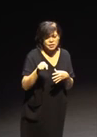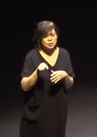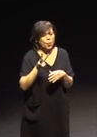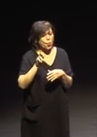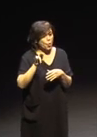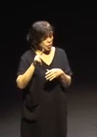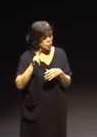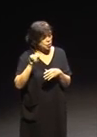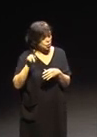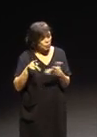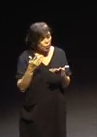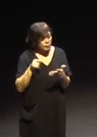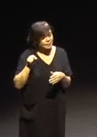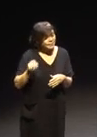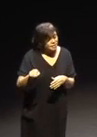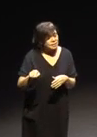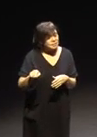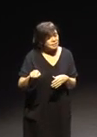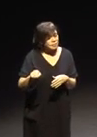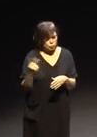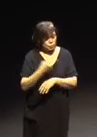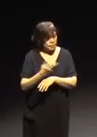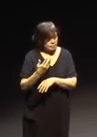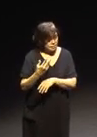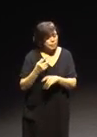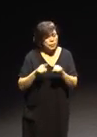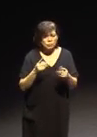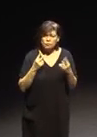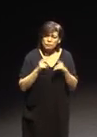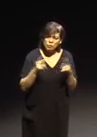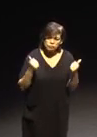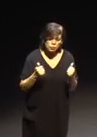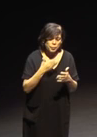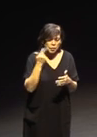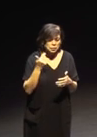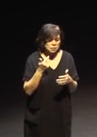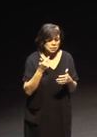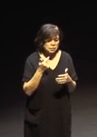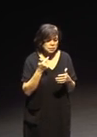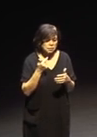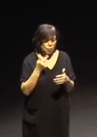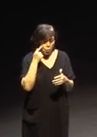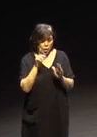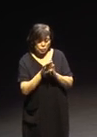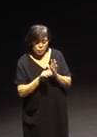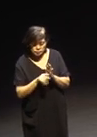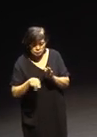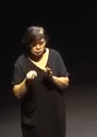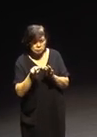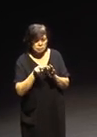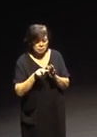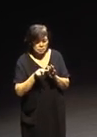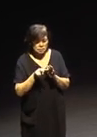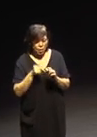that workshop, it was just 2 days, but it was very restorative. Because we put aside the curriculums, the